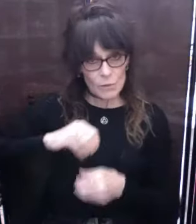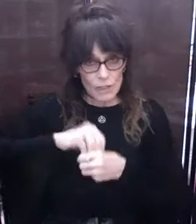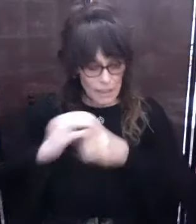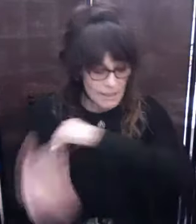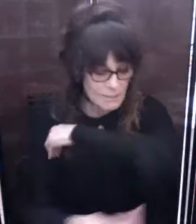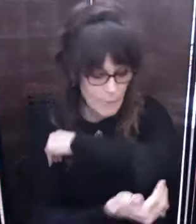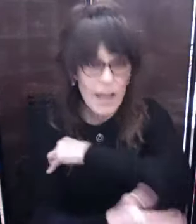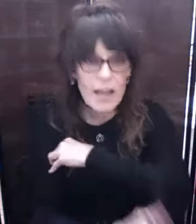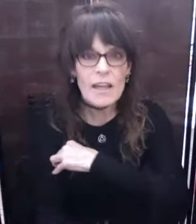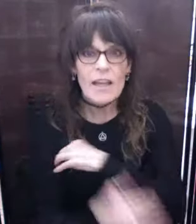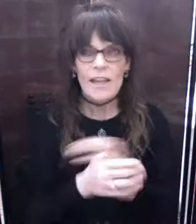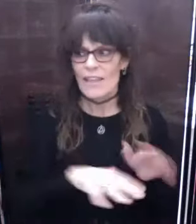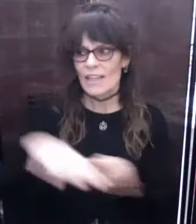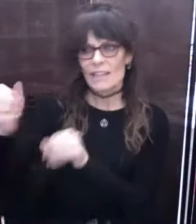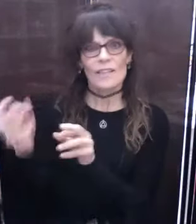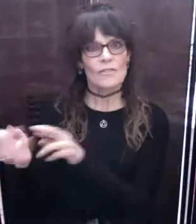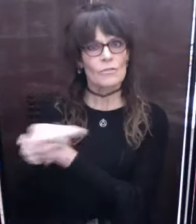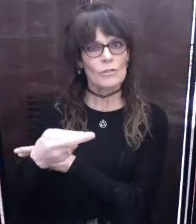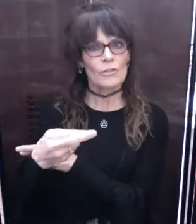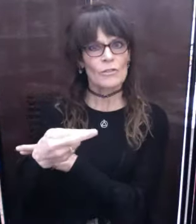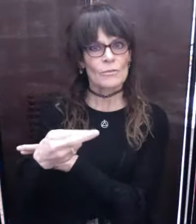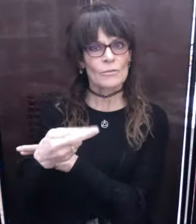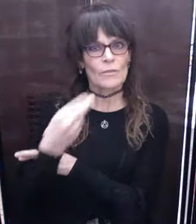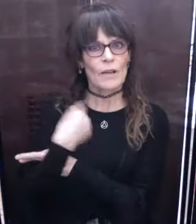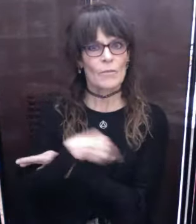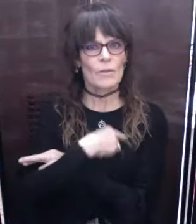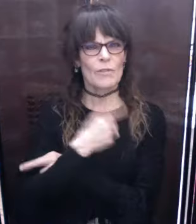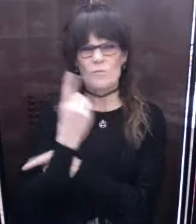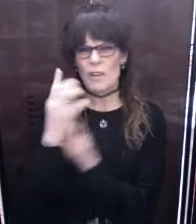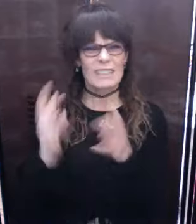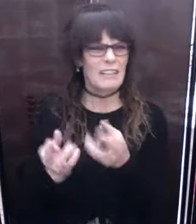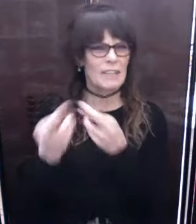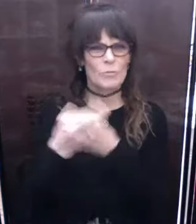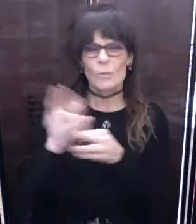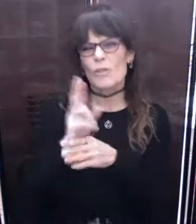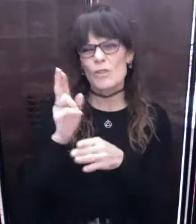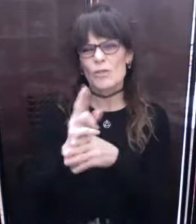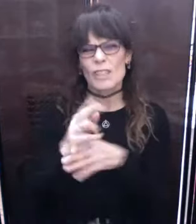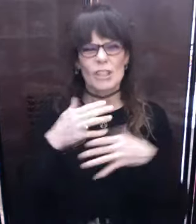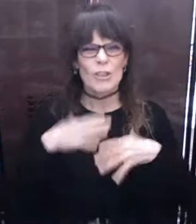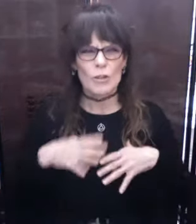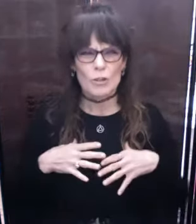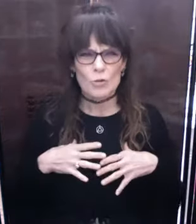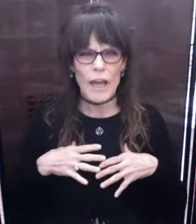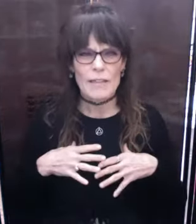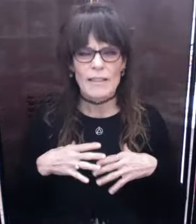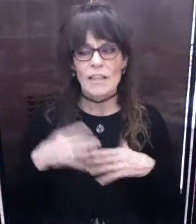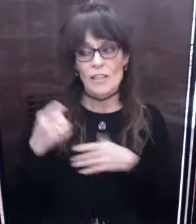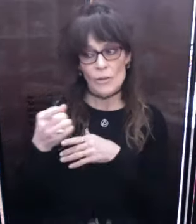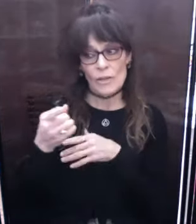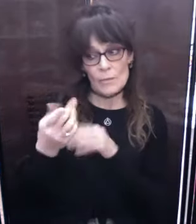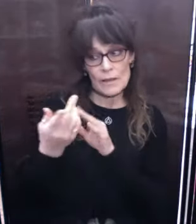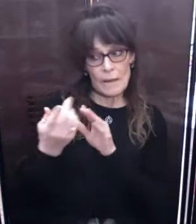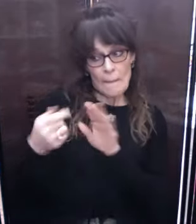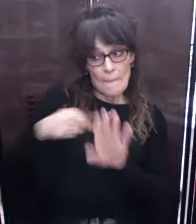then he left the room to go out. We were in one of the classrooms that we were using as a dressing room, and he left to go backstage where we were supposed to gather before the show